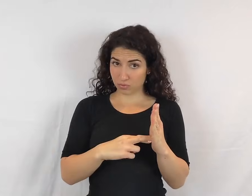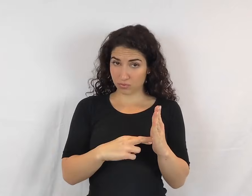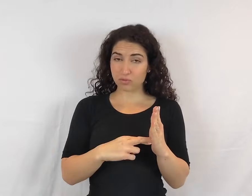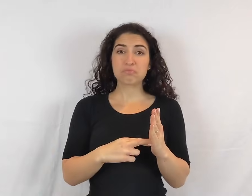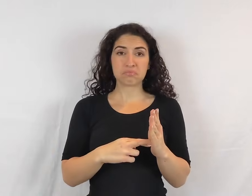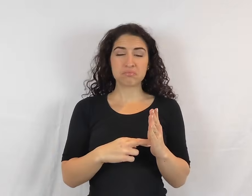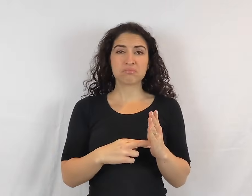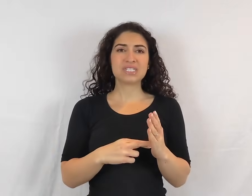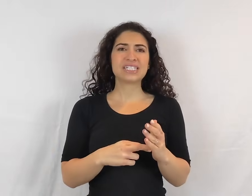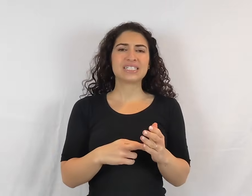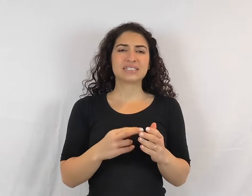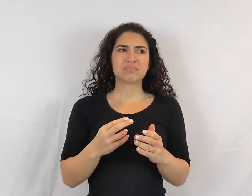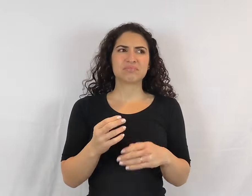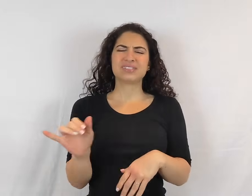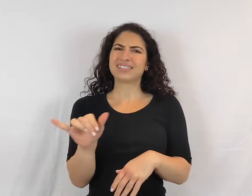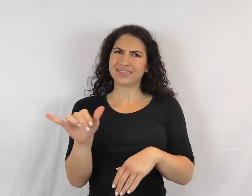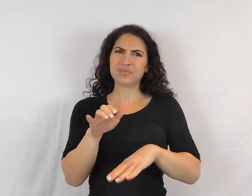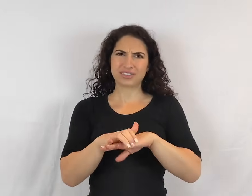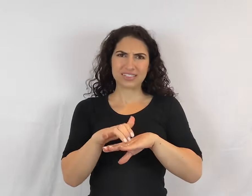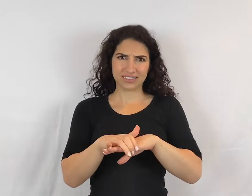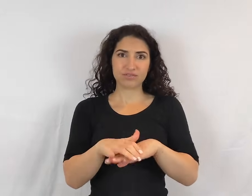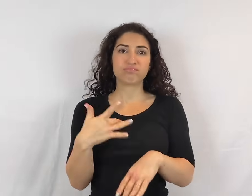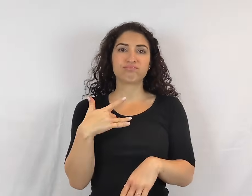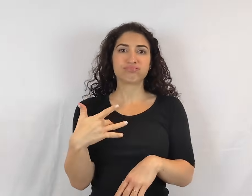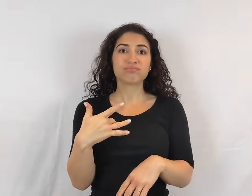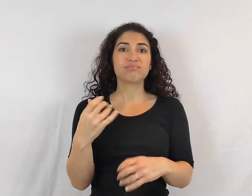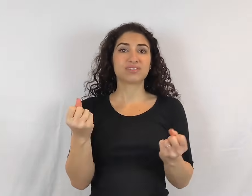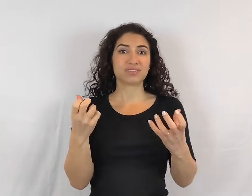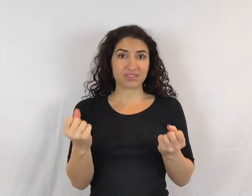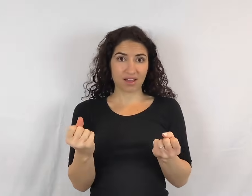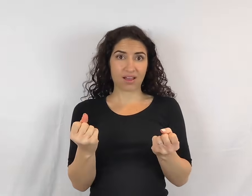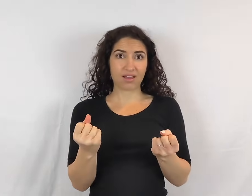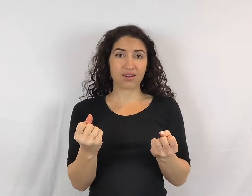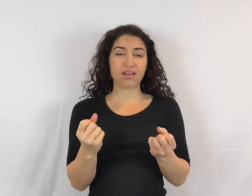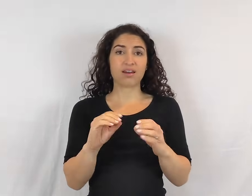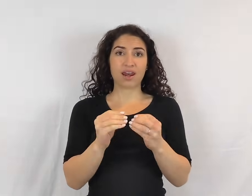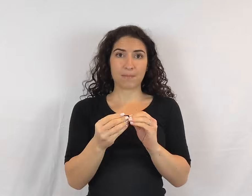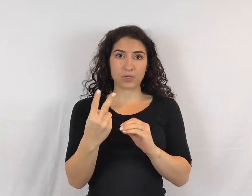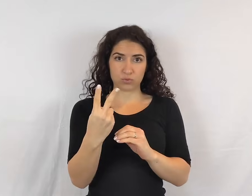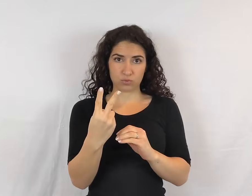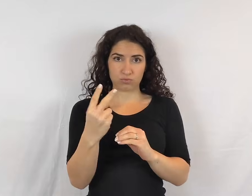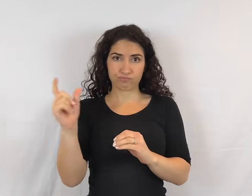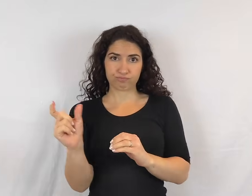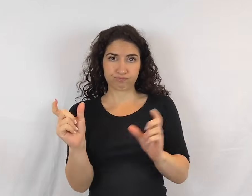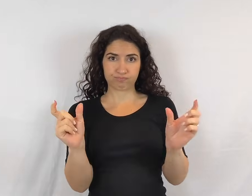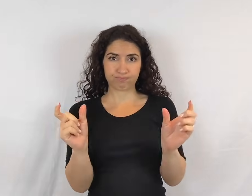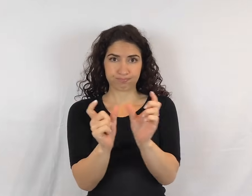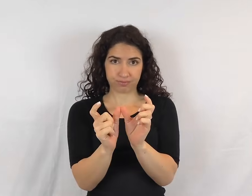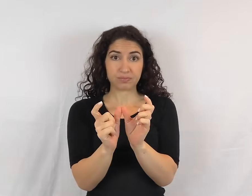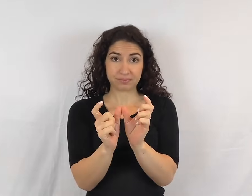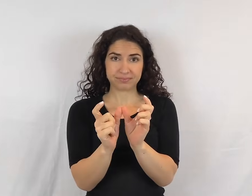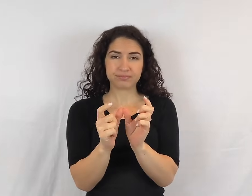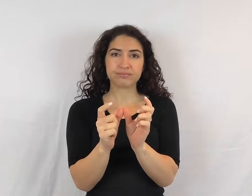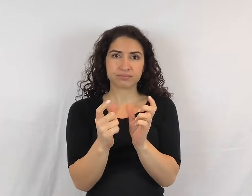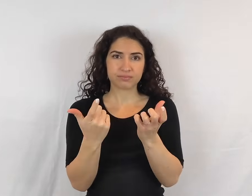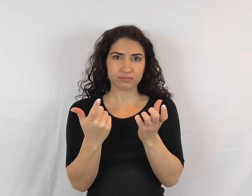The basic rule is similar to English. We tend to sign the number in two parts put together.